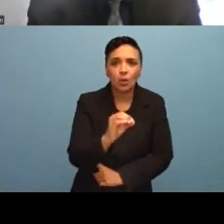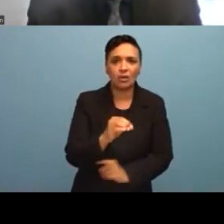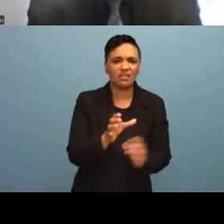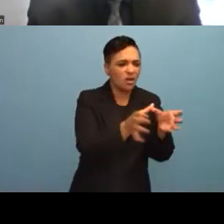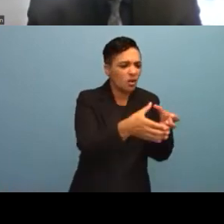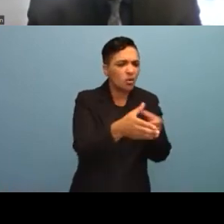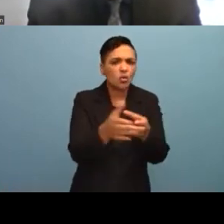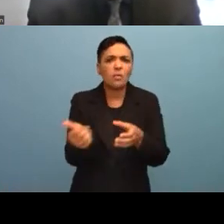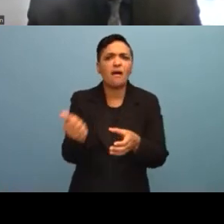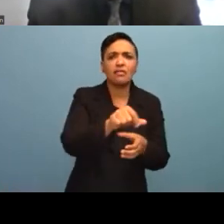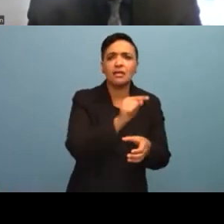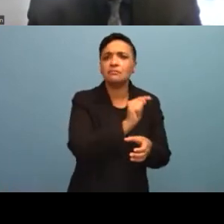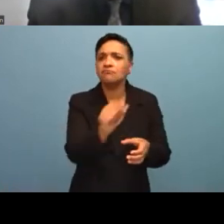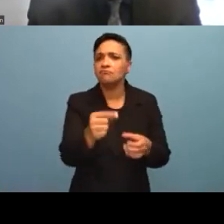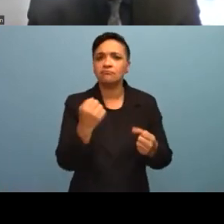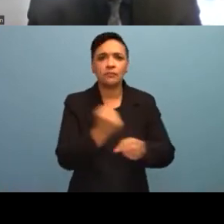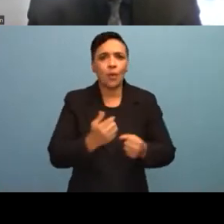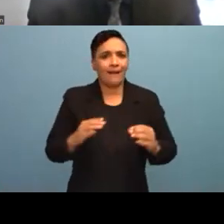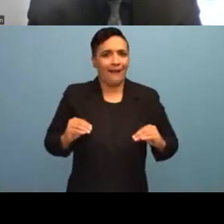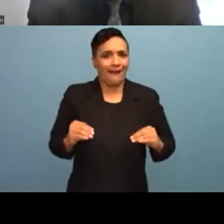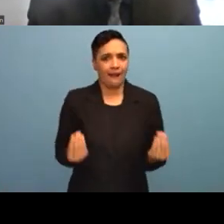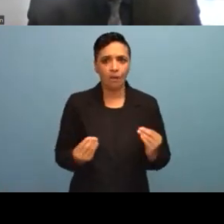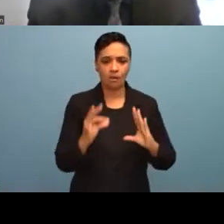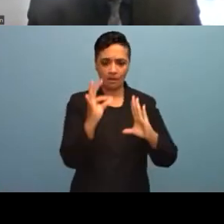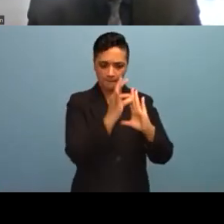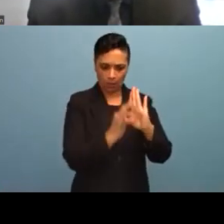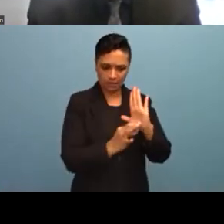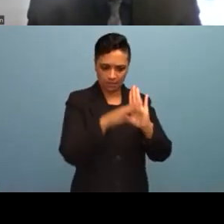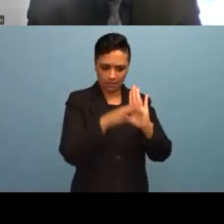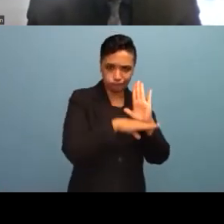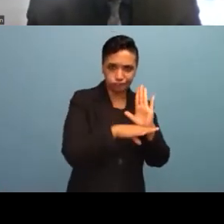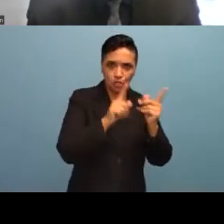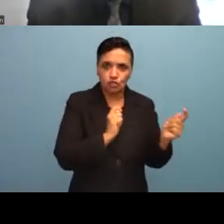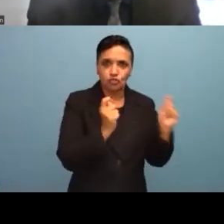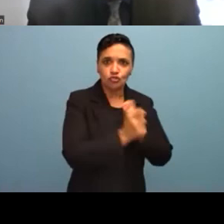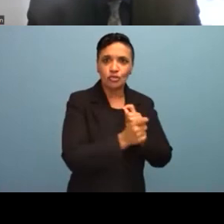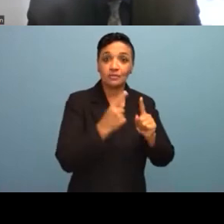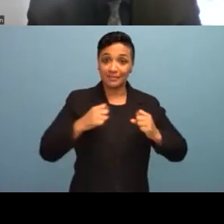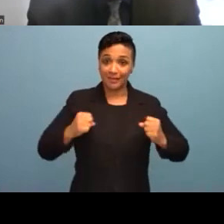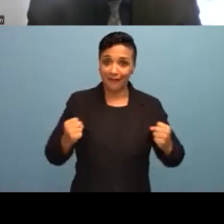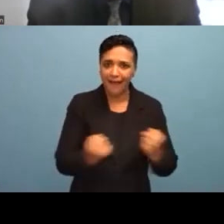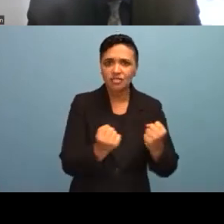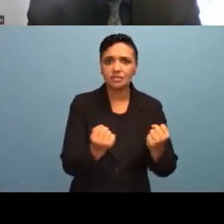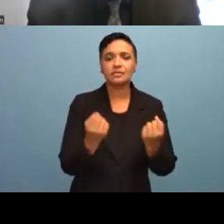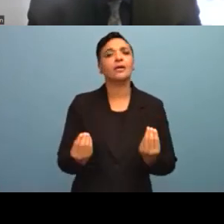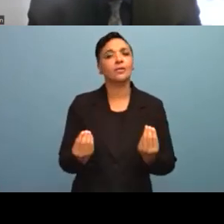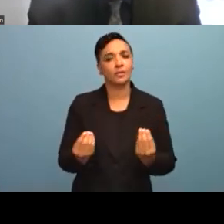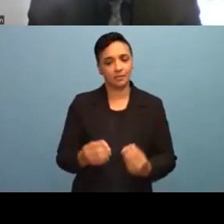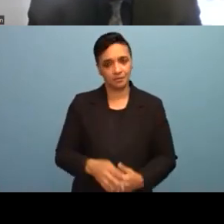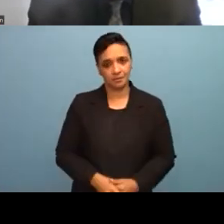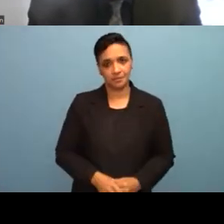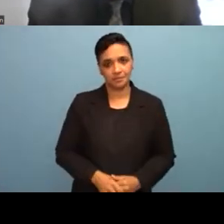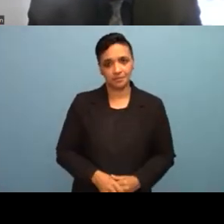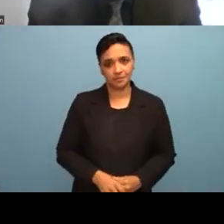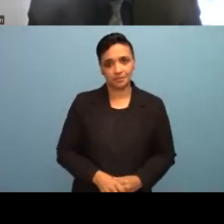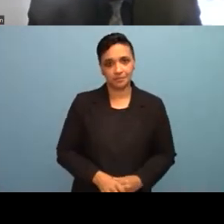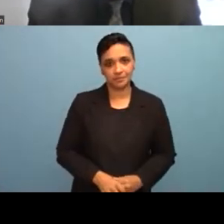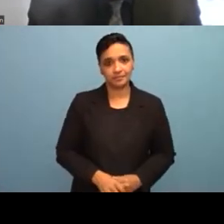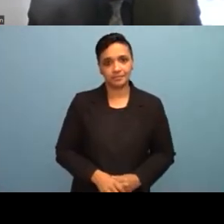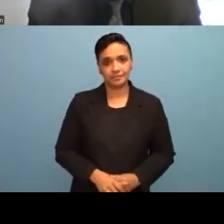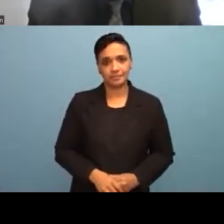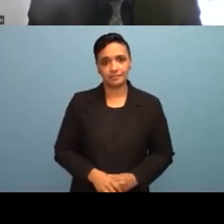they do to drive policy change and crucially action? Yeah. Sorry, can you